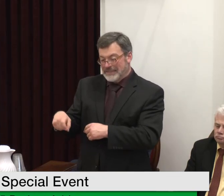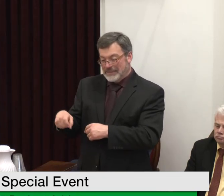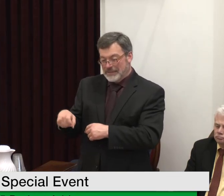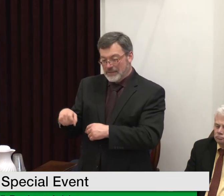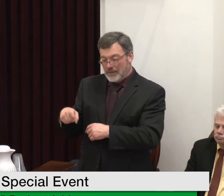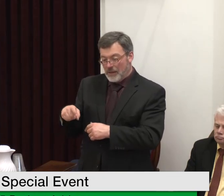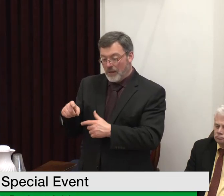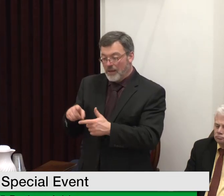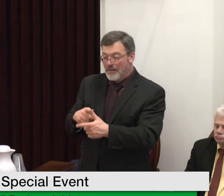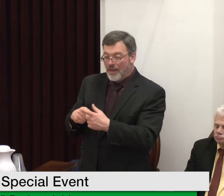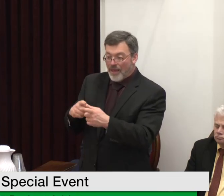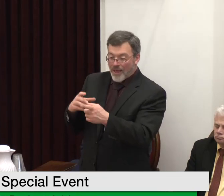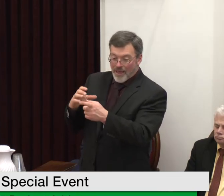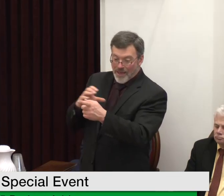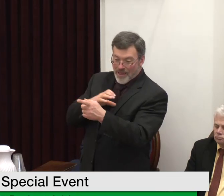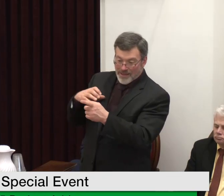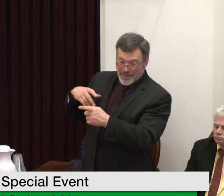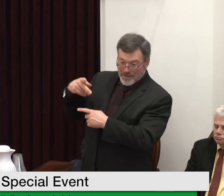teamas